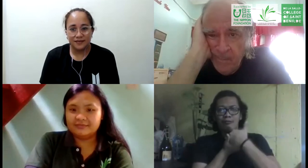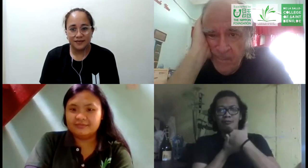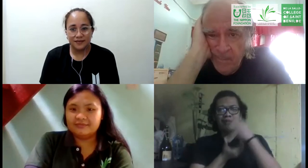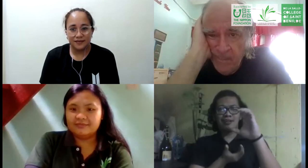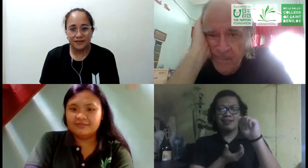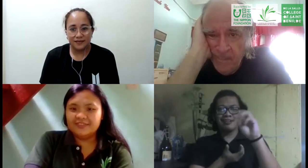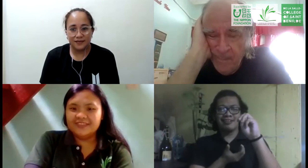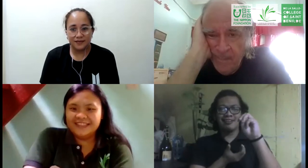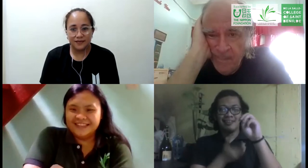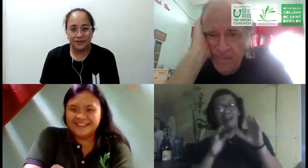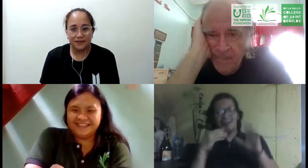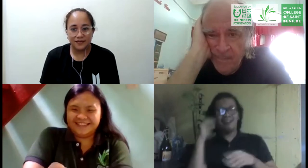shapes.